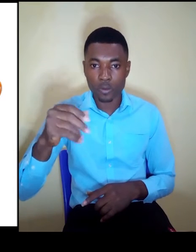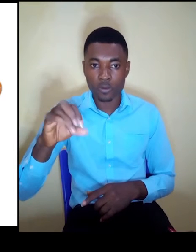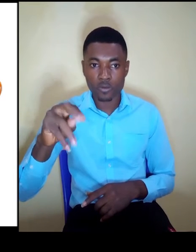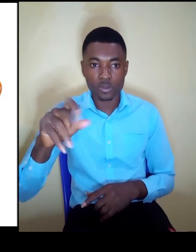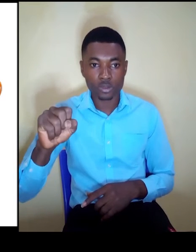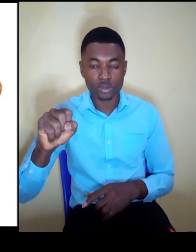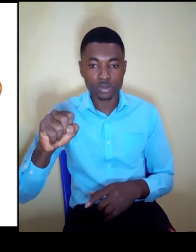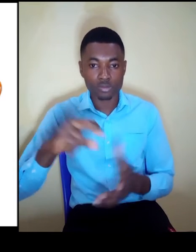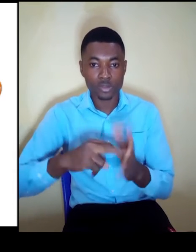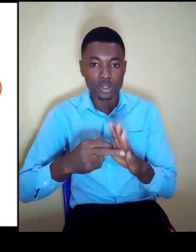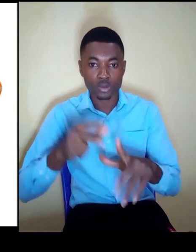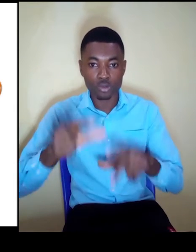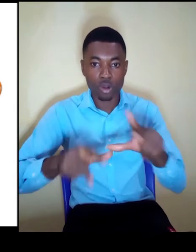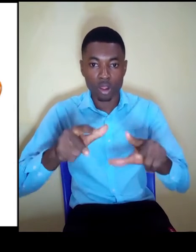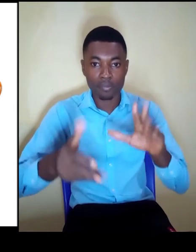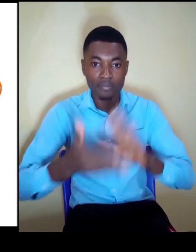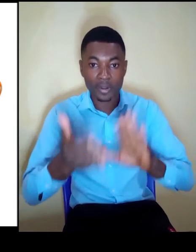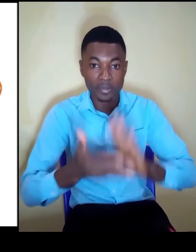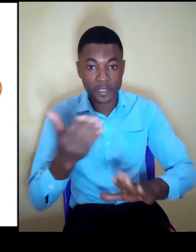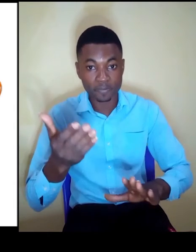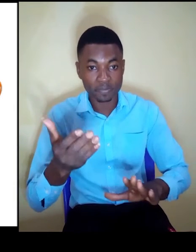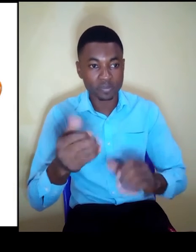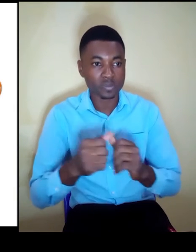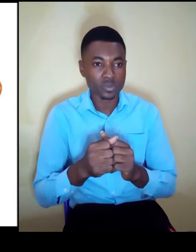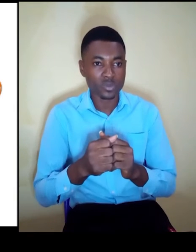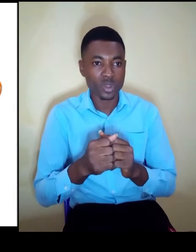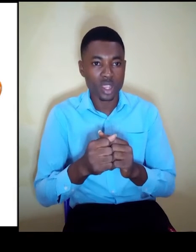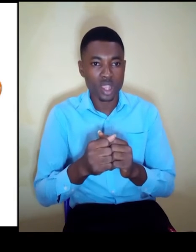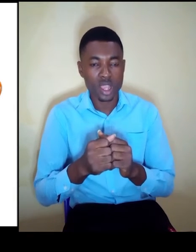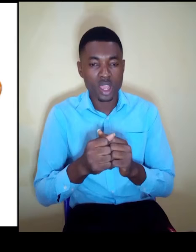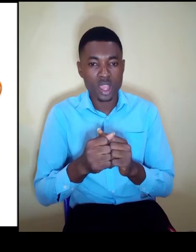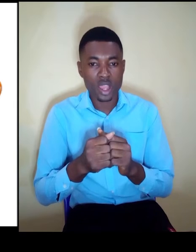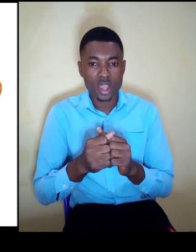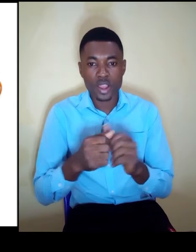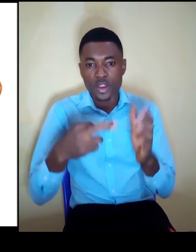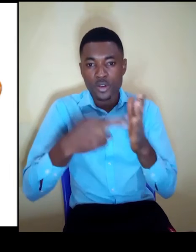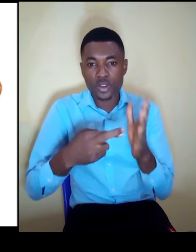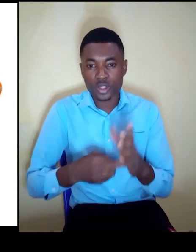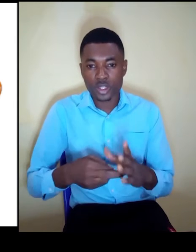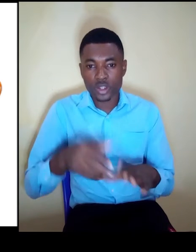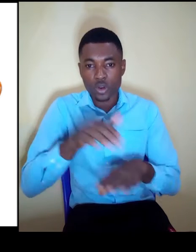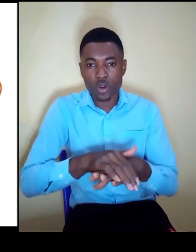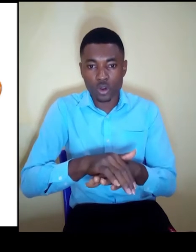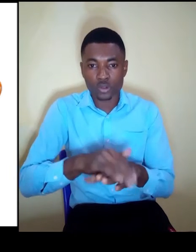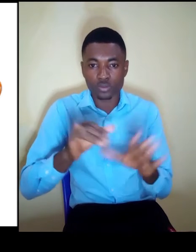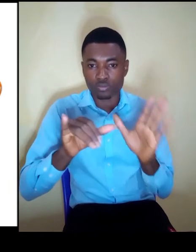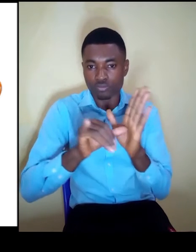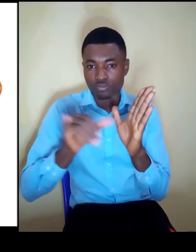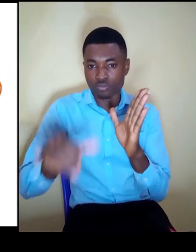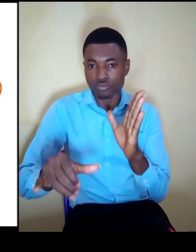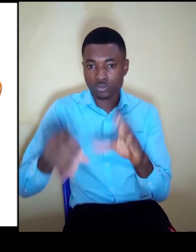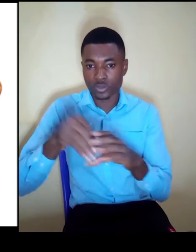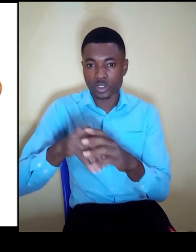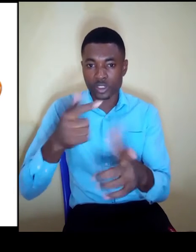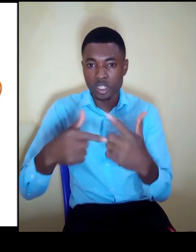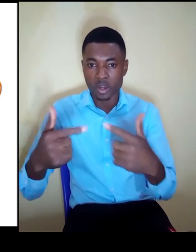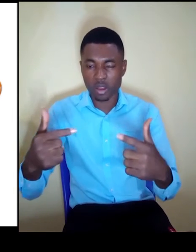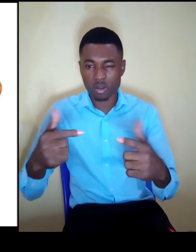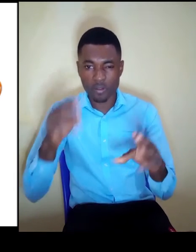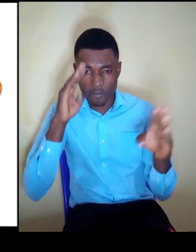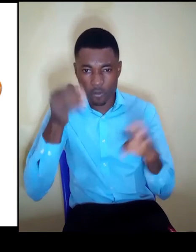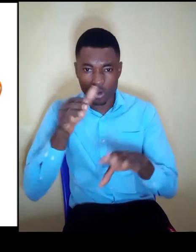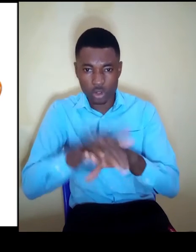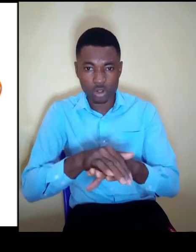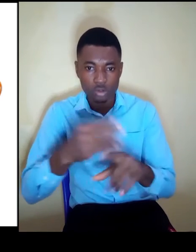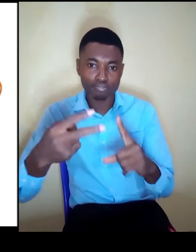swiftly. So research on iconicity in sign language have mostly been focused on